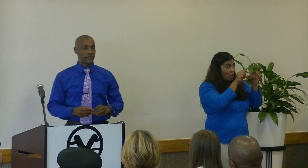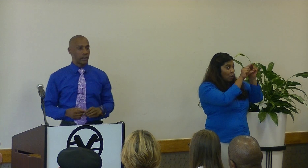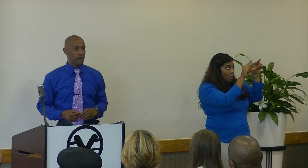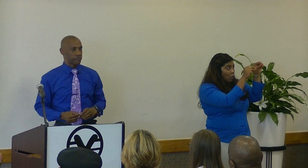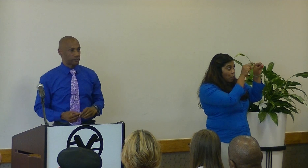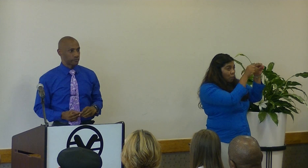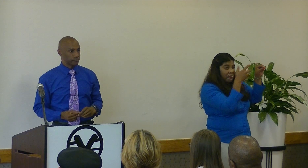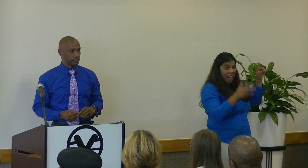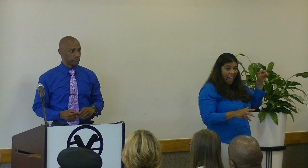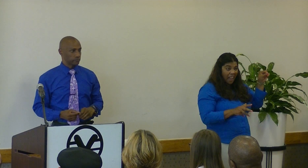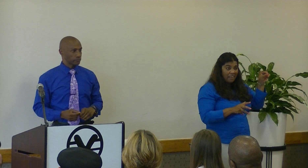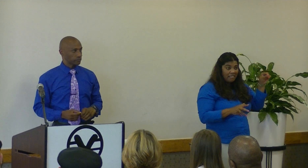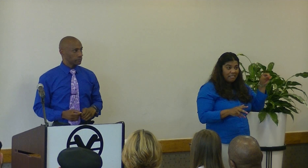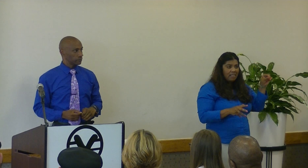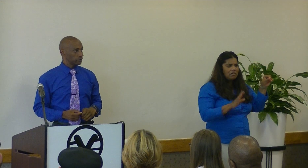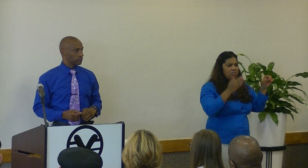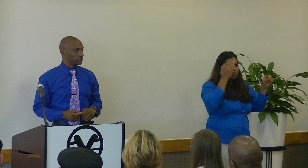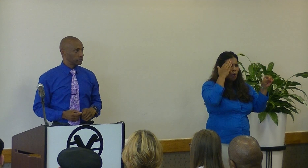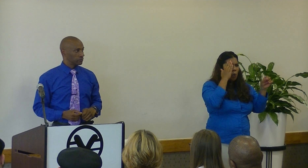and have enough.